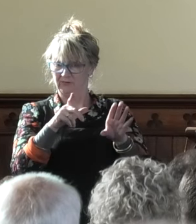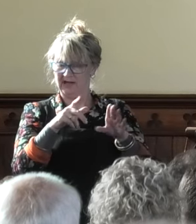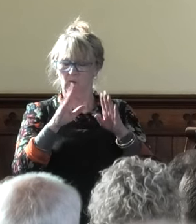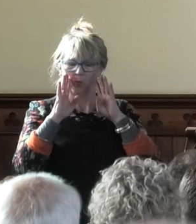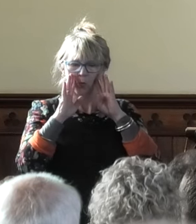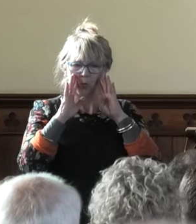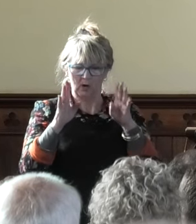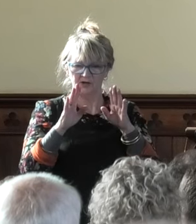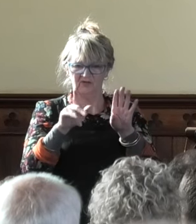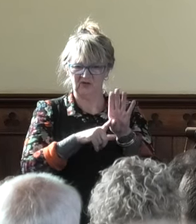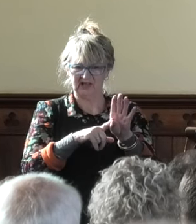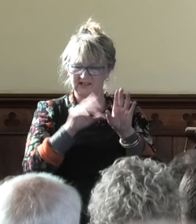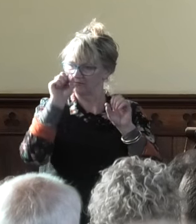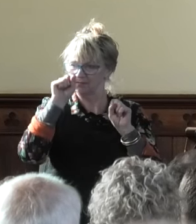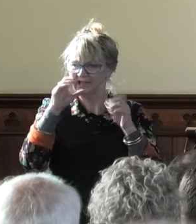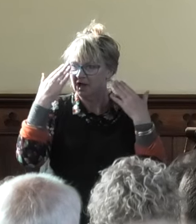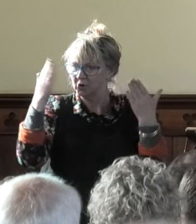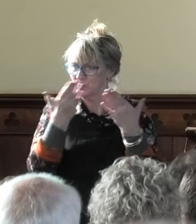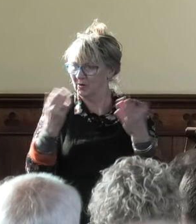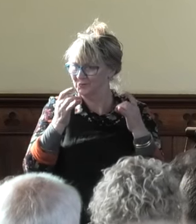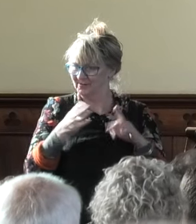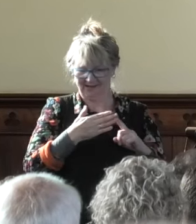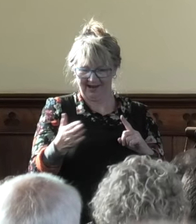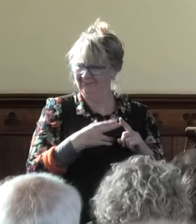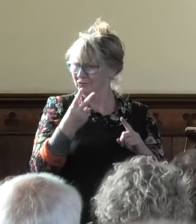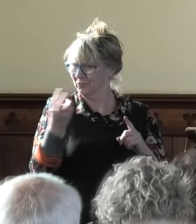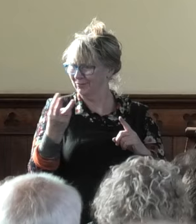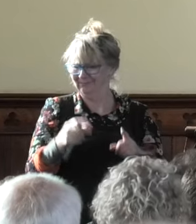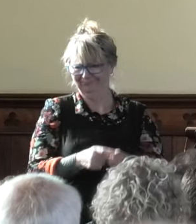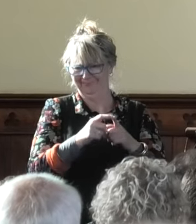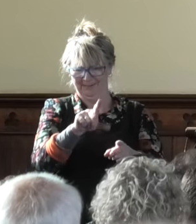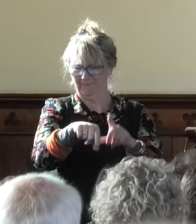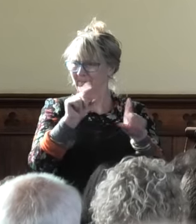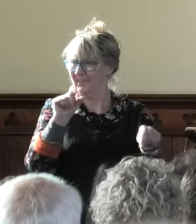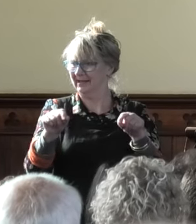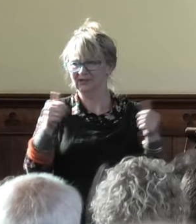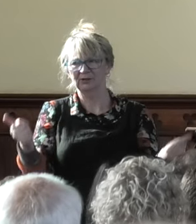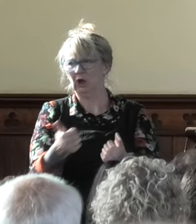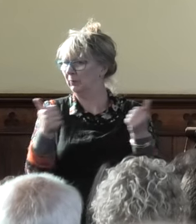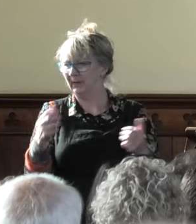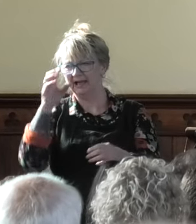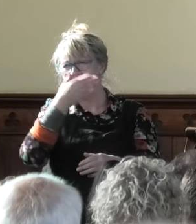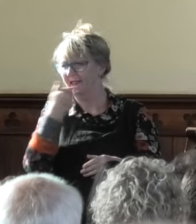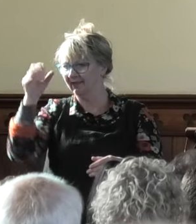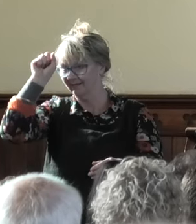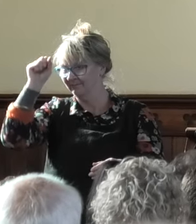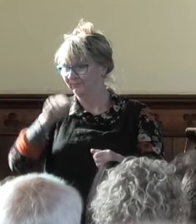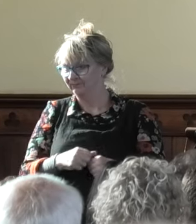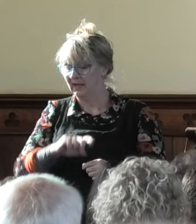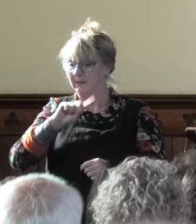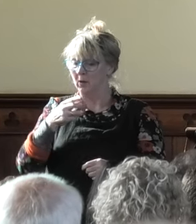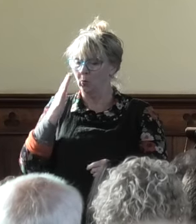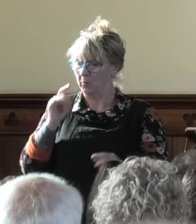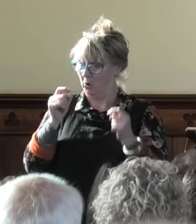memories. I don't know where to start in isolating two or three. But early in our marriage, when we were both still